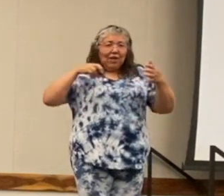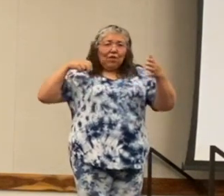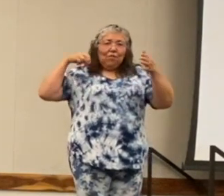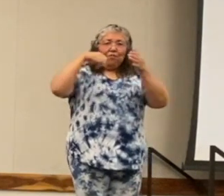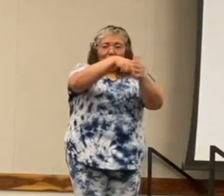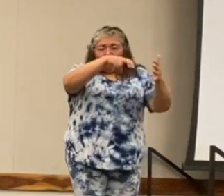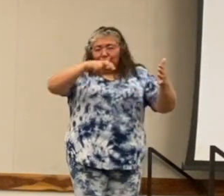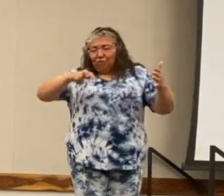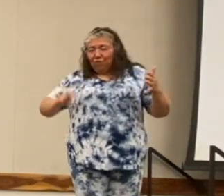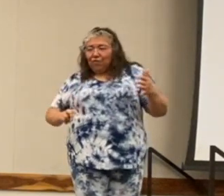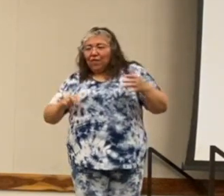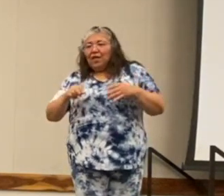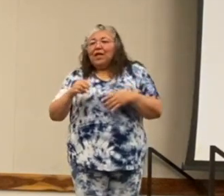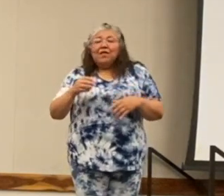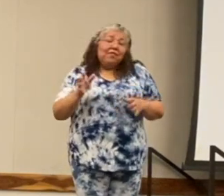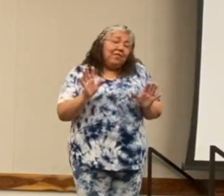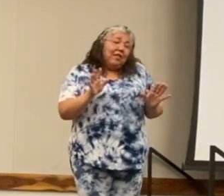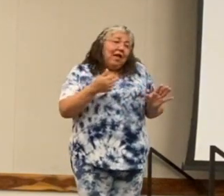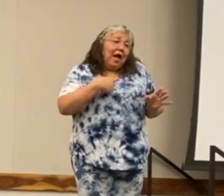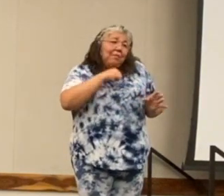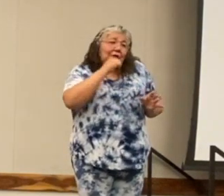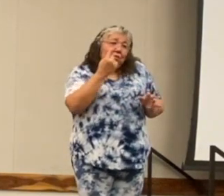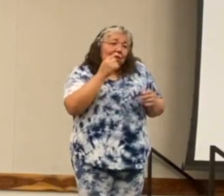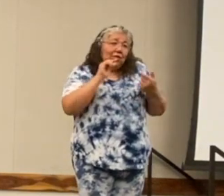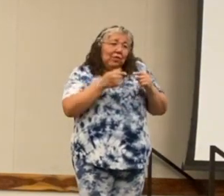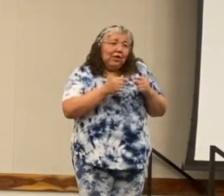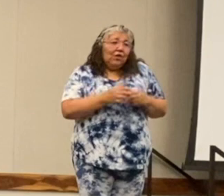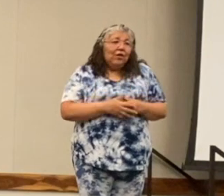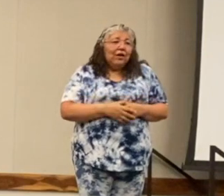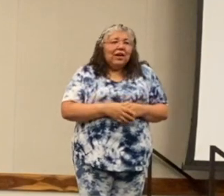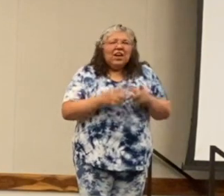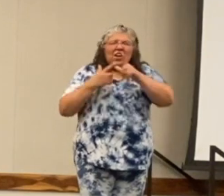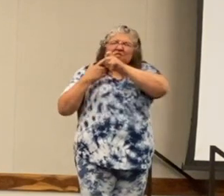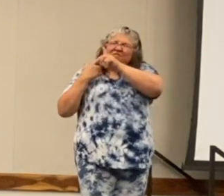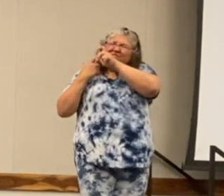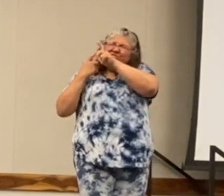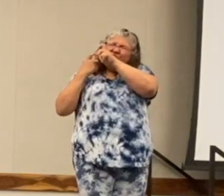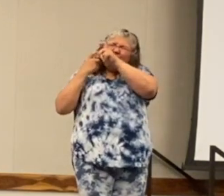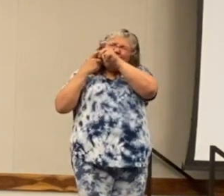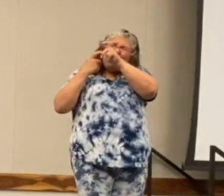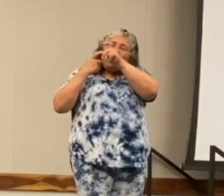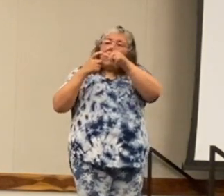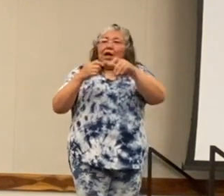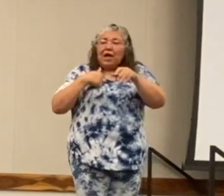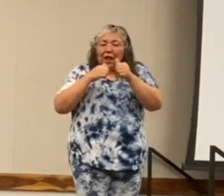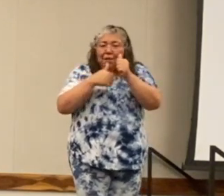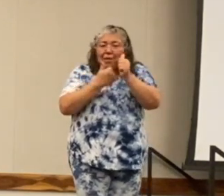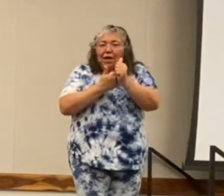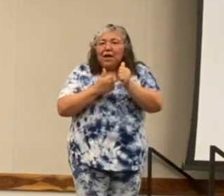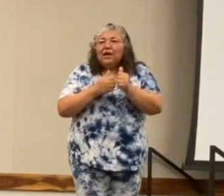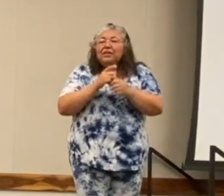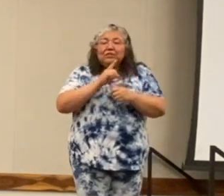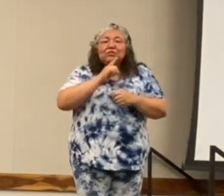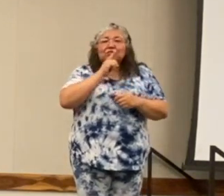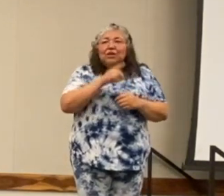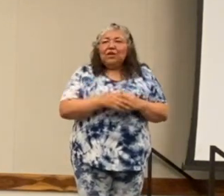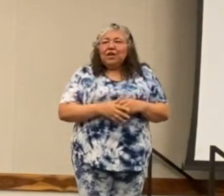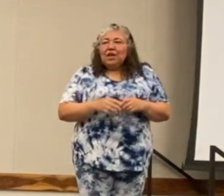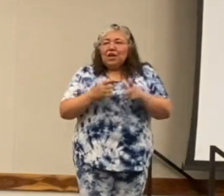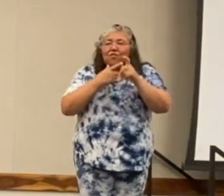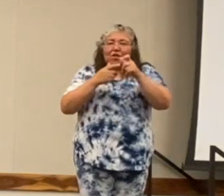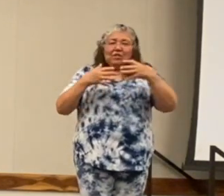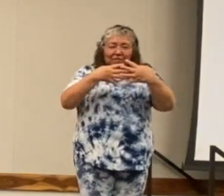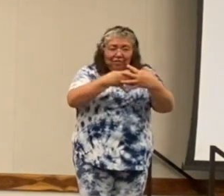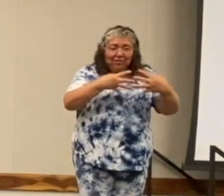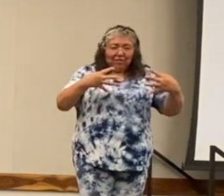me, then I'm not the one who's gonna get hurt. So he's running full speed, I'm kind of right behind. And sure enough, let me know. He runs into